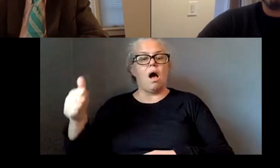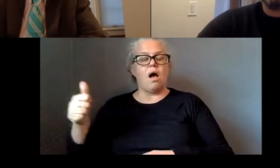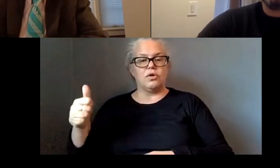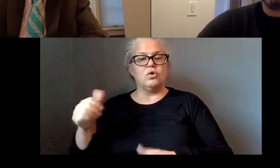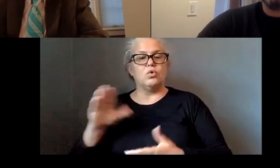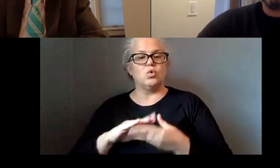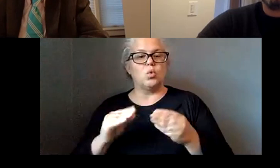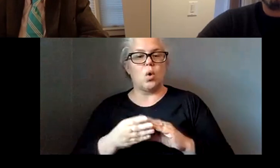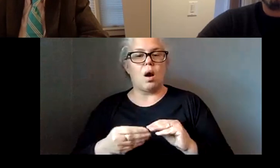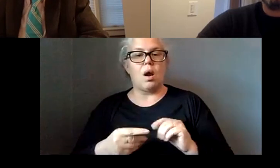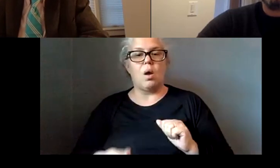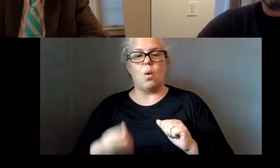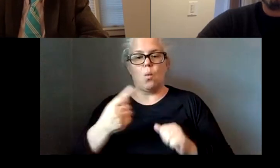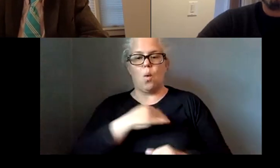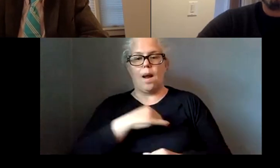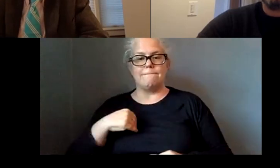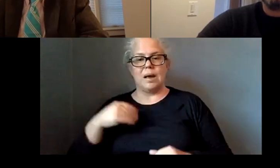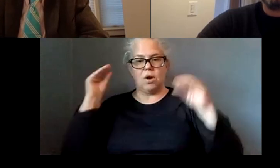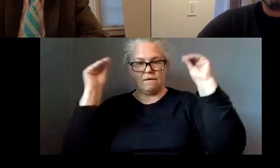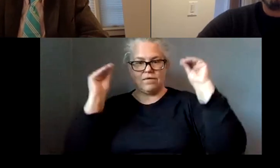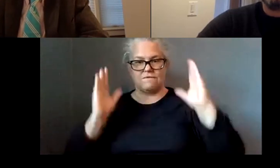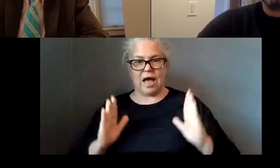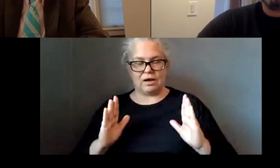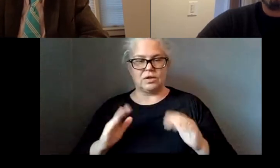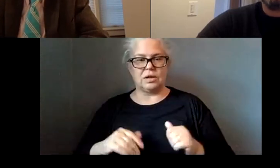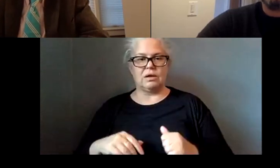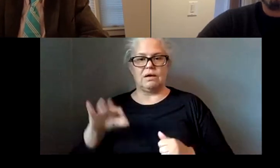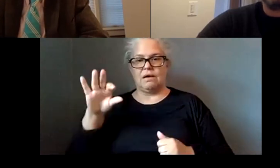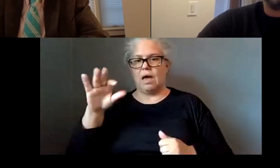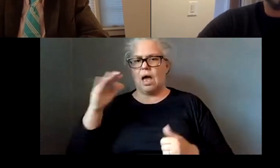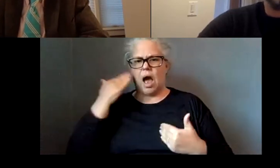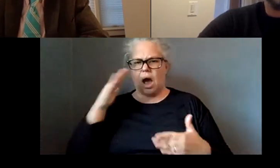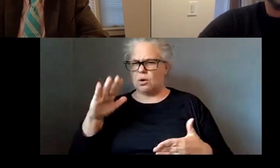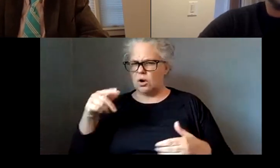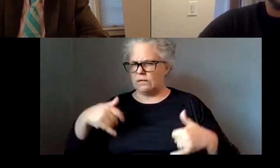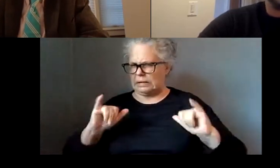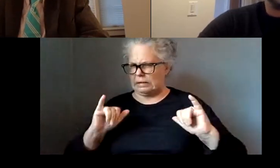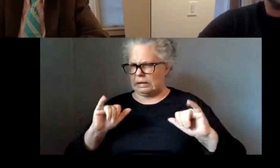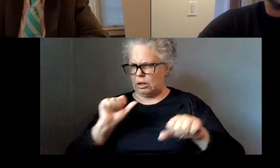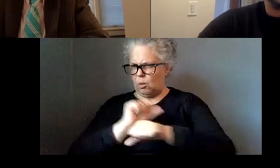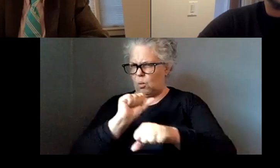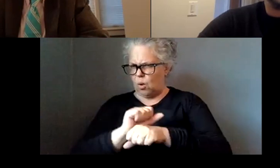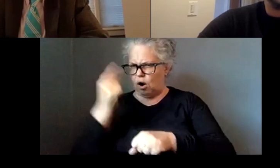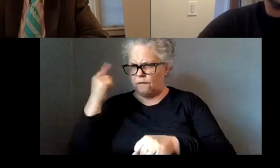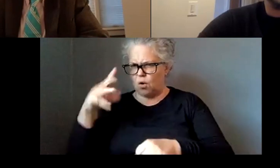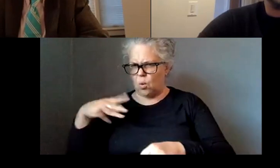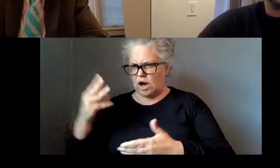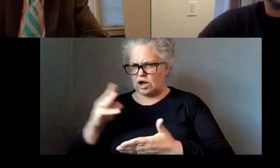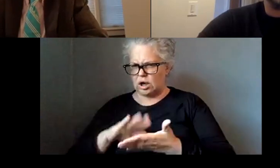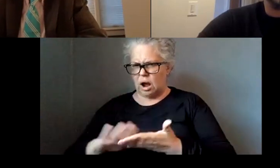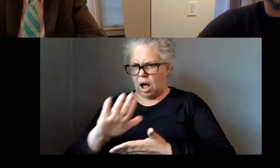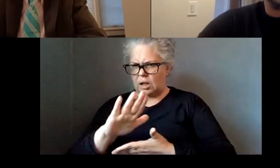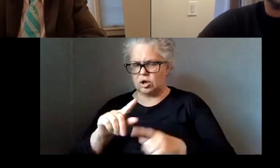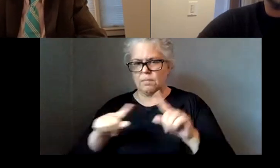is a member of the faculty. I don't know if she's still working for the college, but she was a